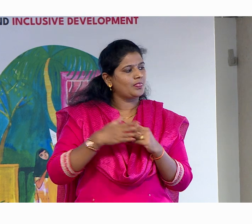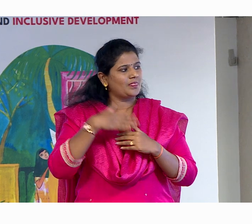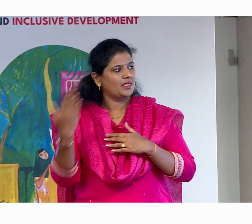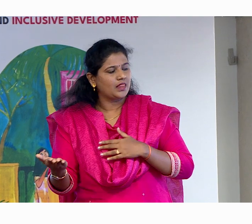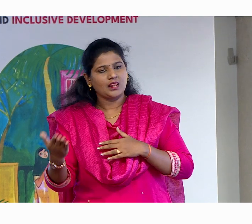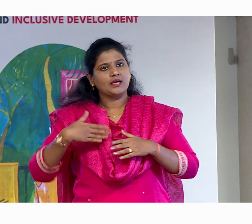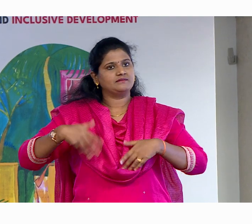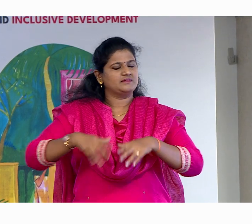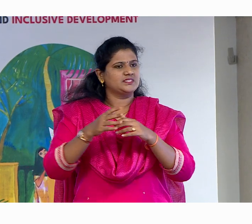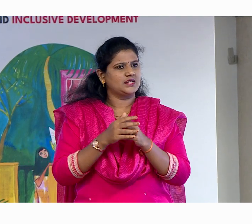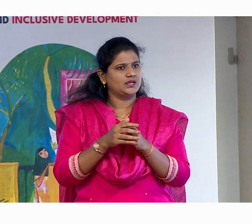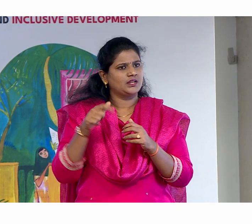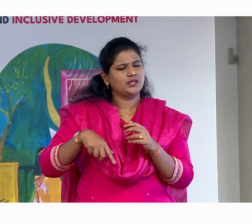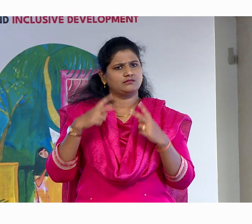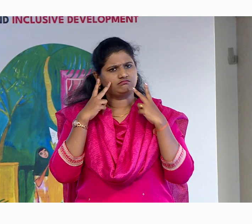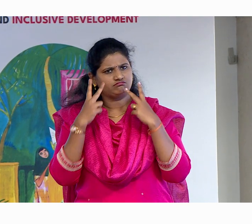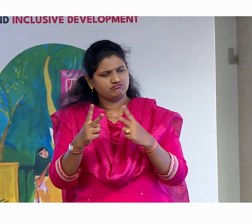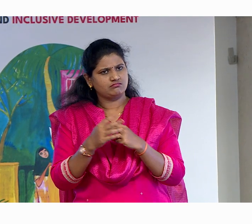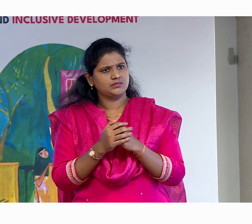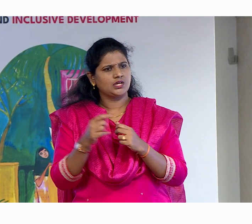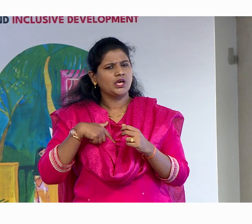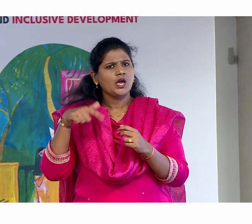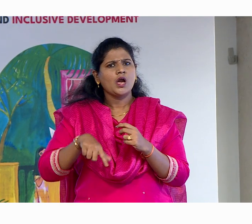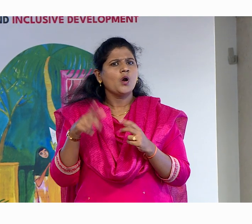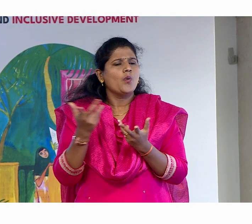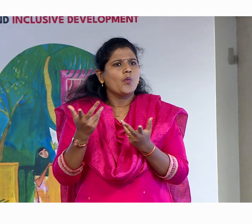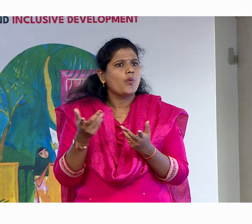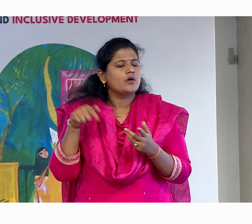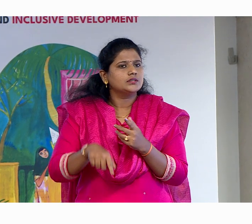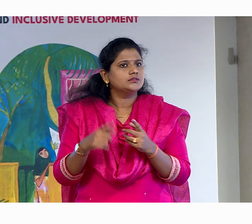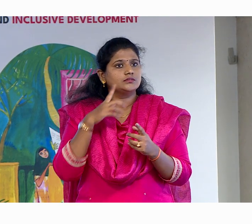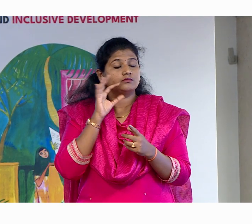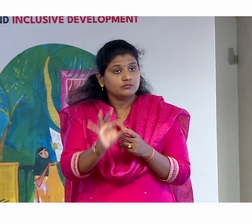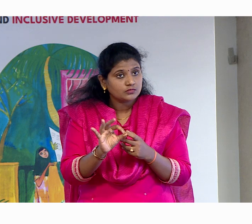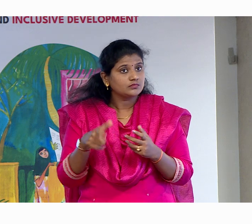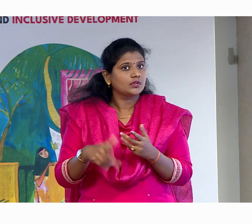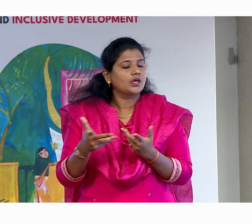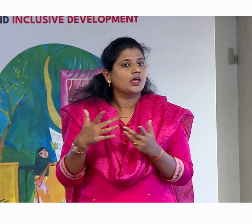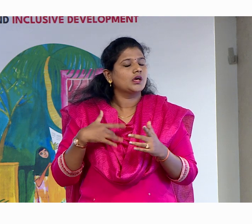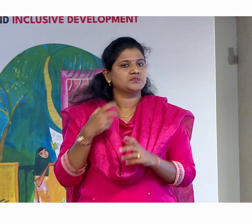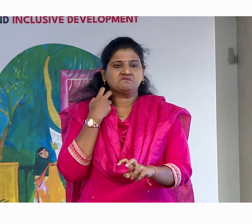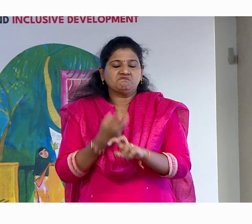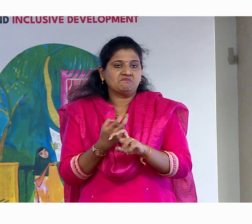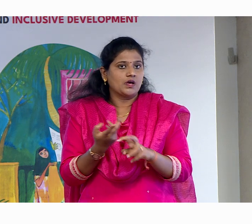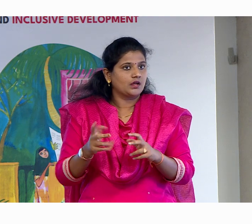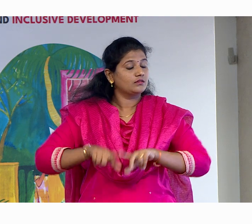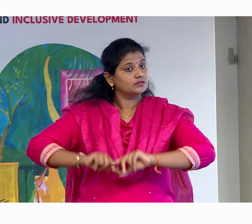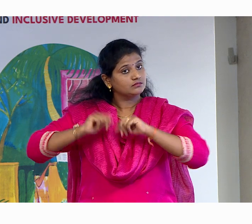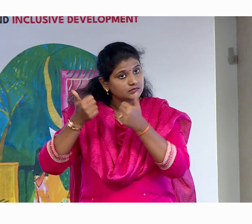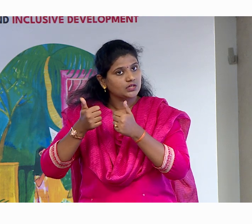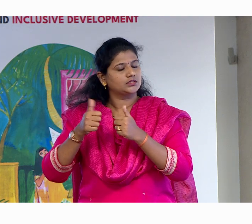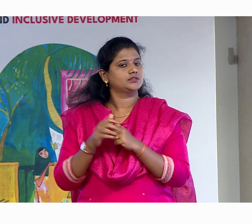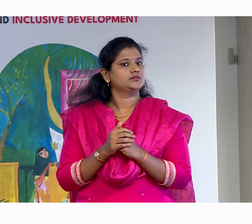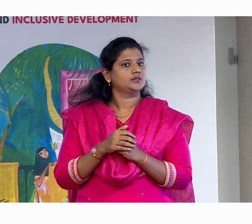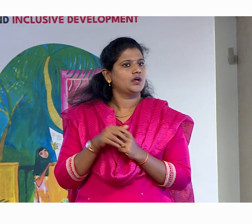left-hand side, and you can see exactly what the skills are that are critical really to successful implementation. And